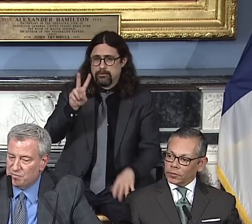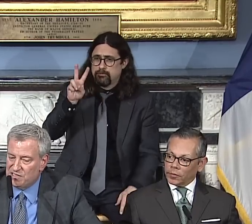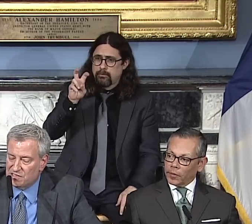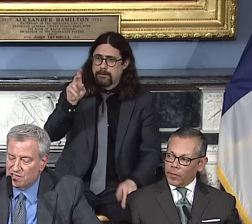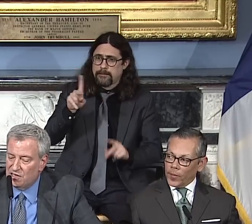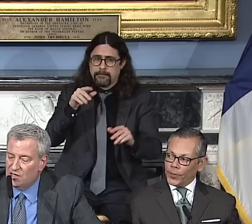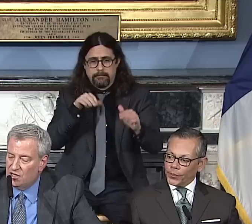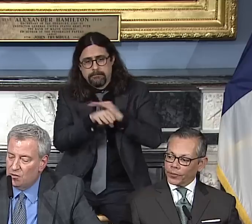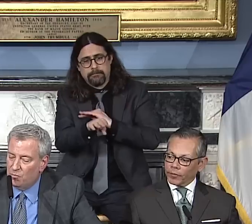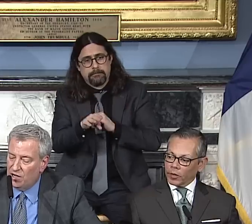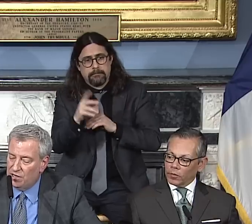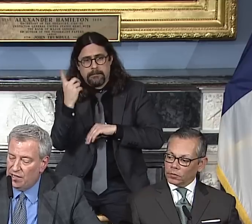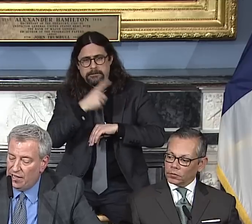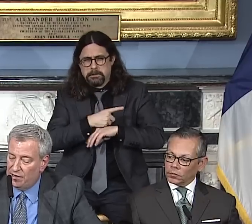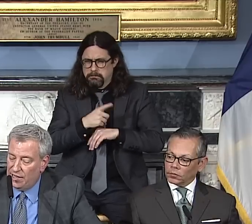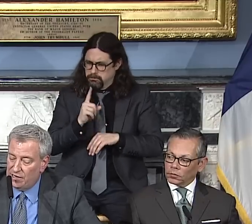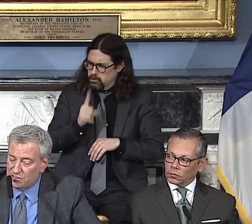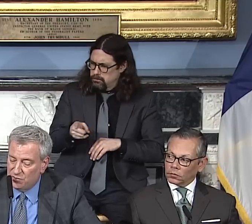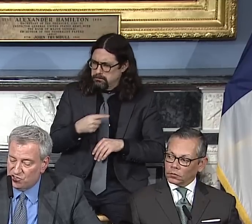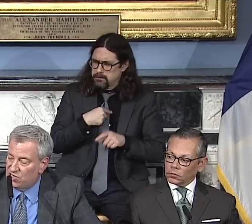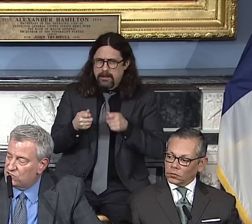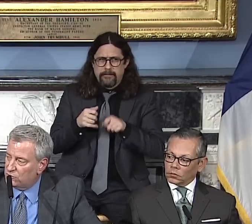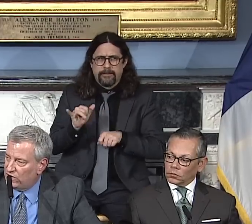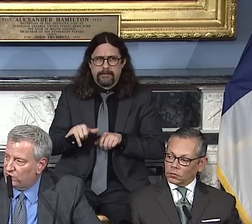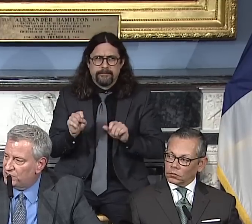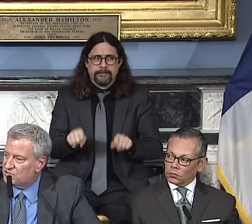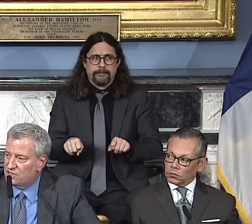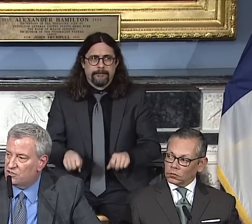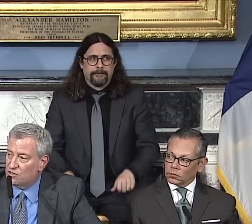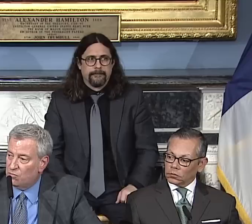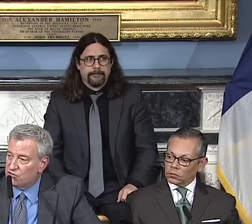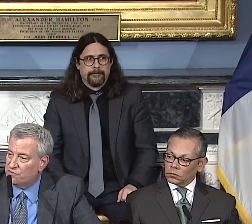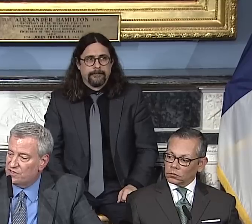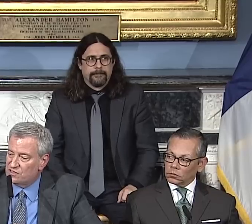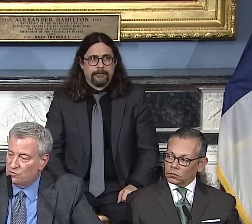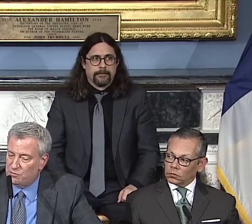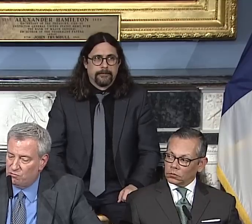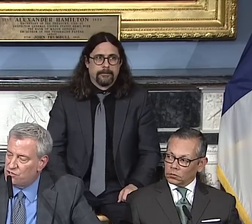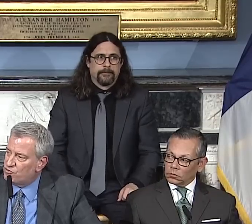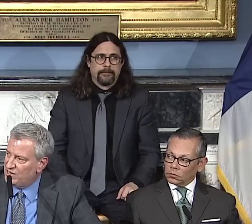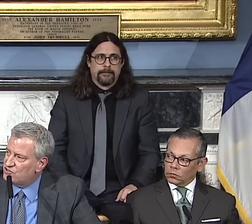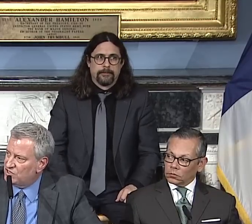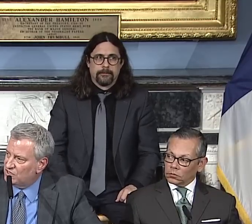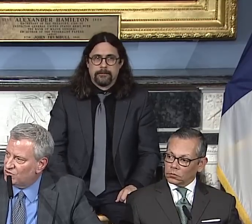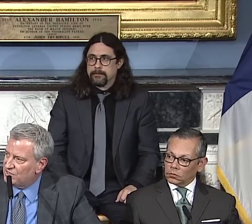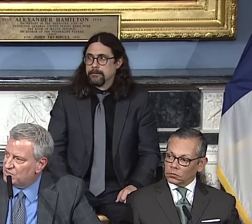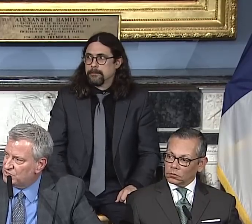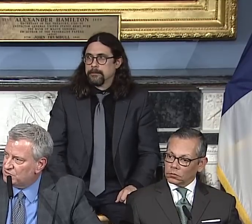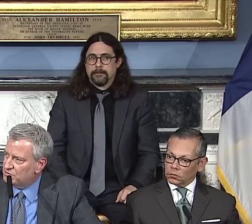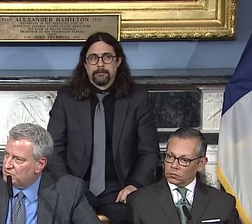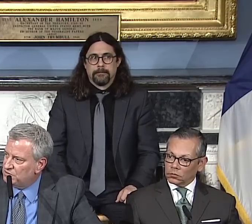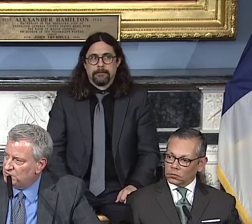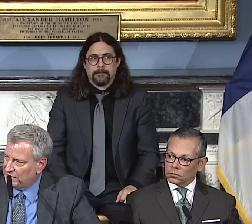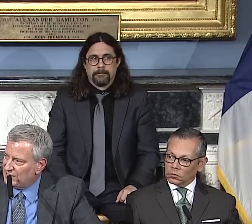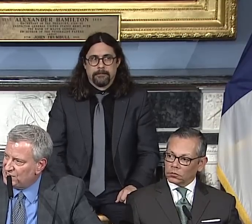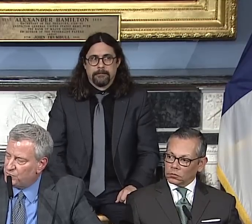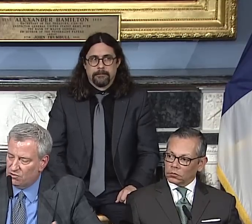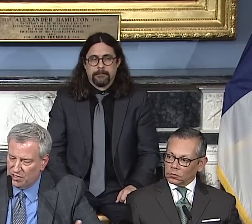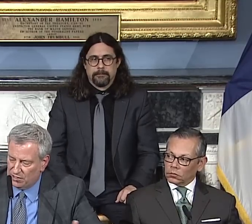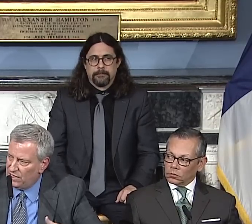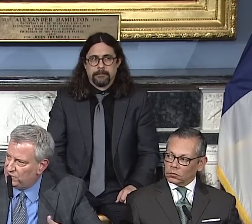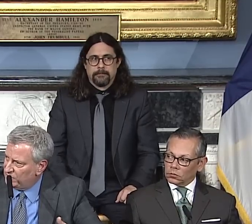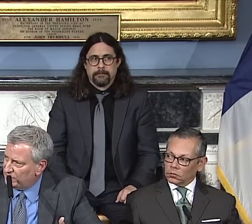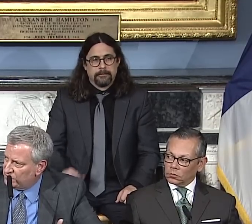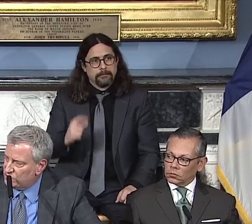of the biggest pieces. But, and as Mitch said so powerfully yesterday, there's a bunch of things that would be retrenched in a crisis that got